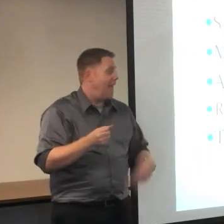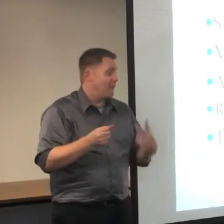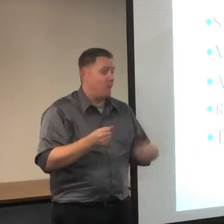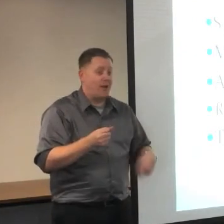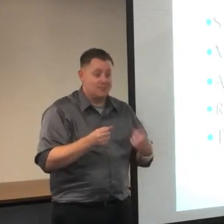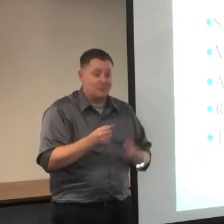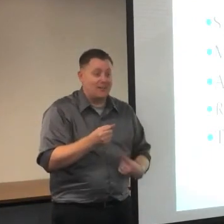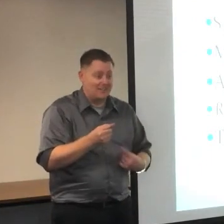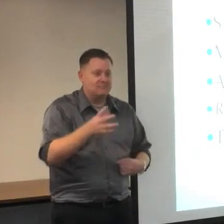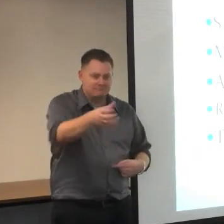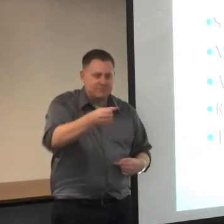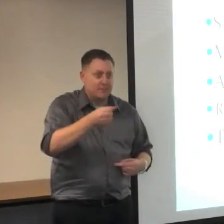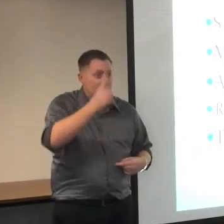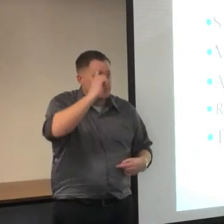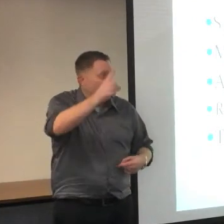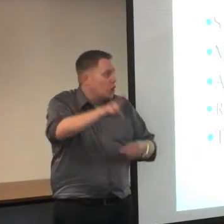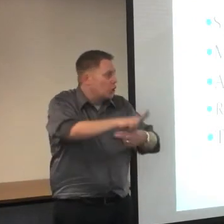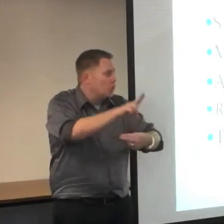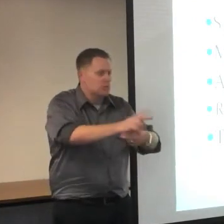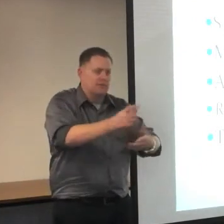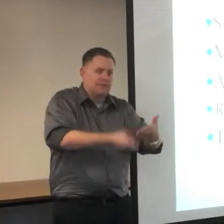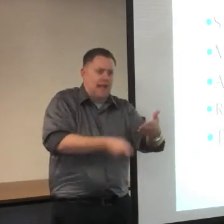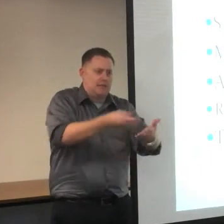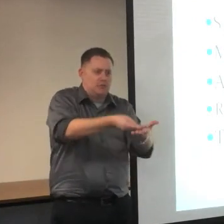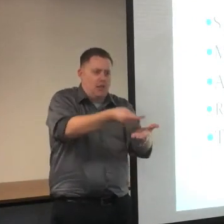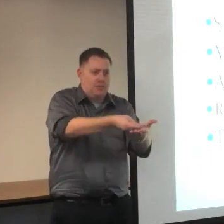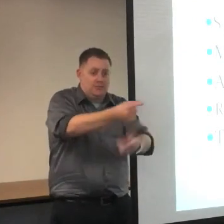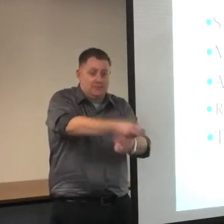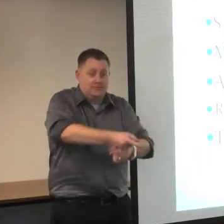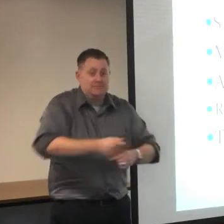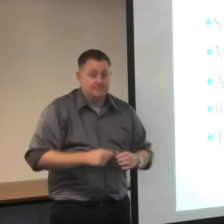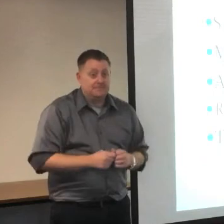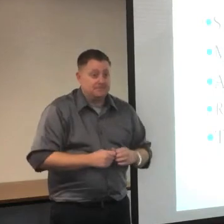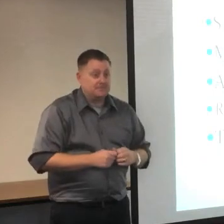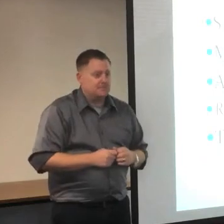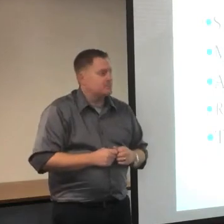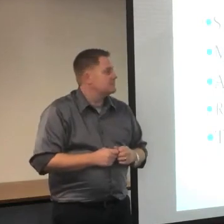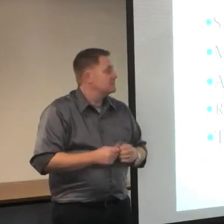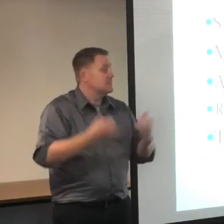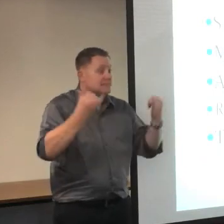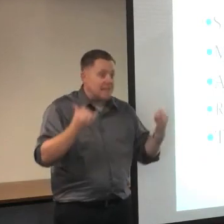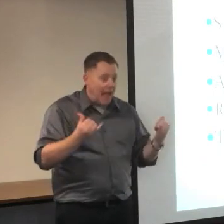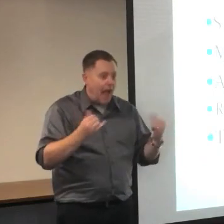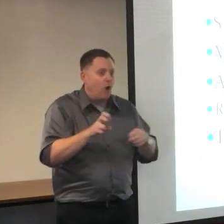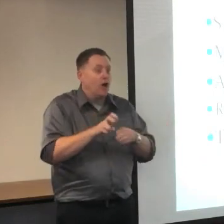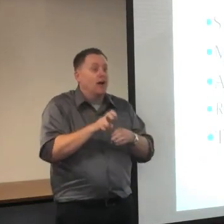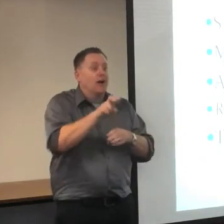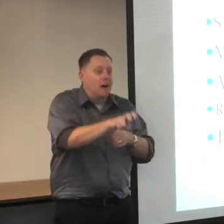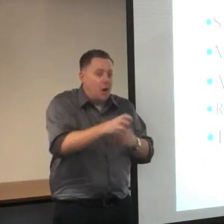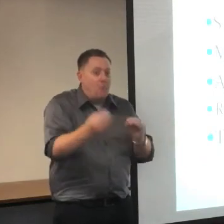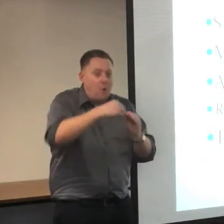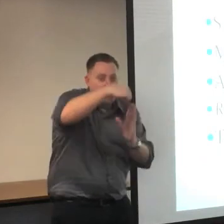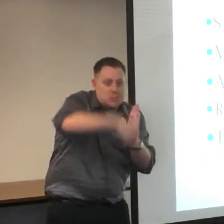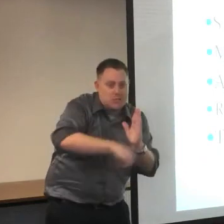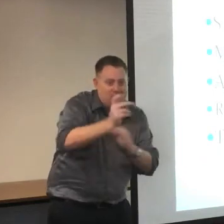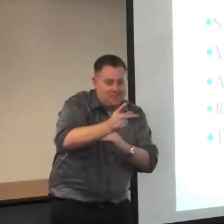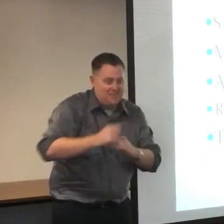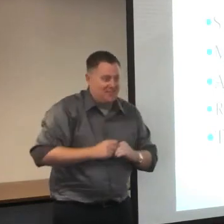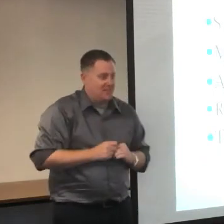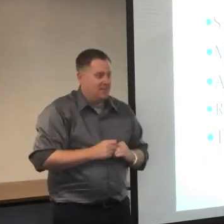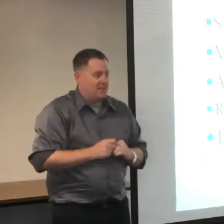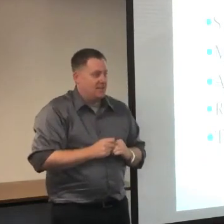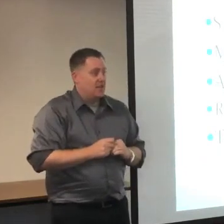That's just smart use of tax dollars. Now, I'm going to take this analogy one step further. Again, willing suspension